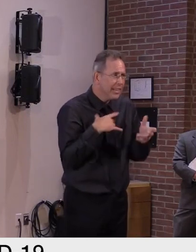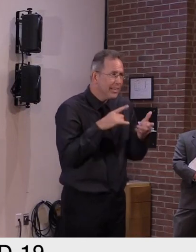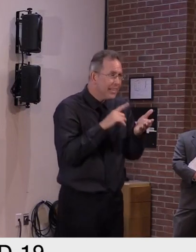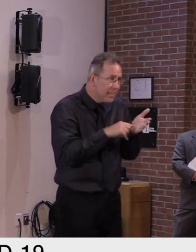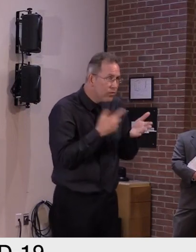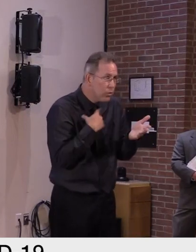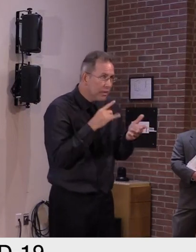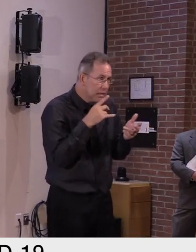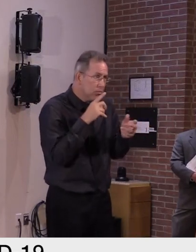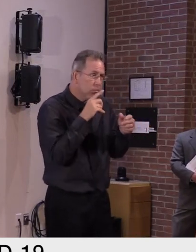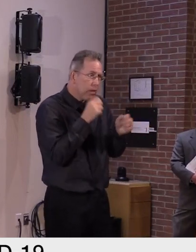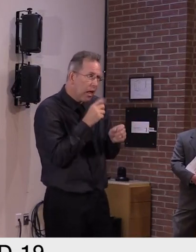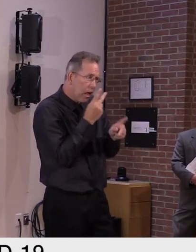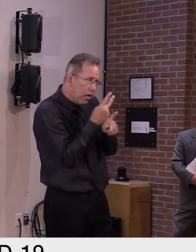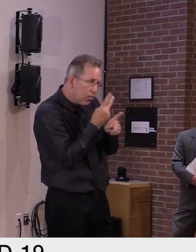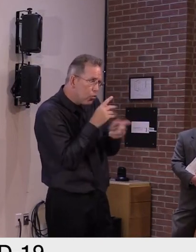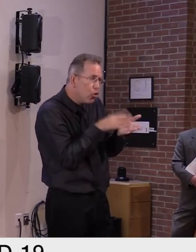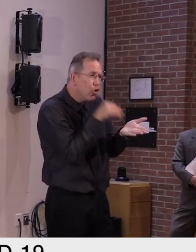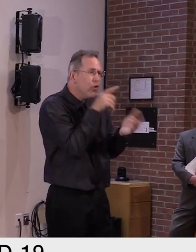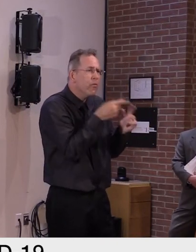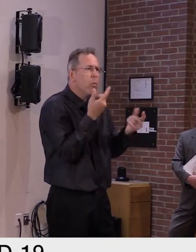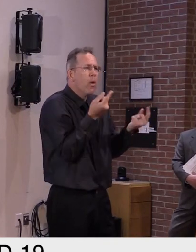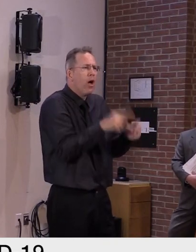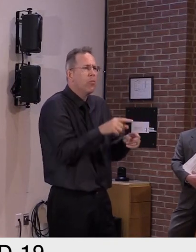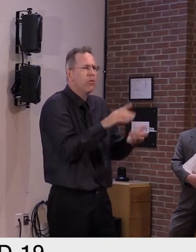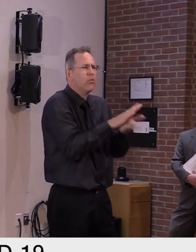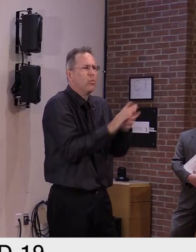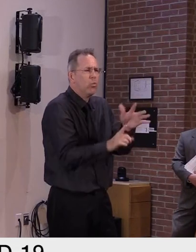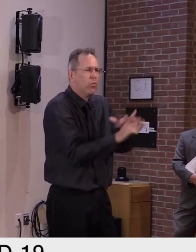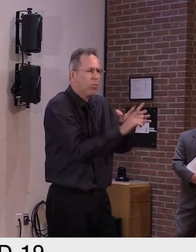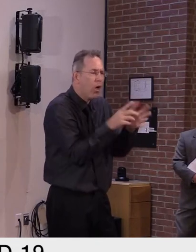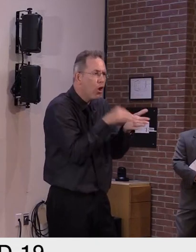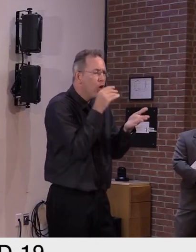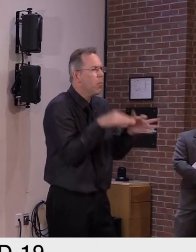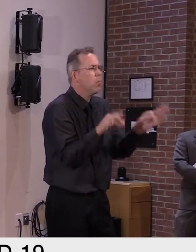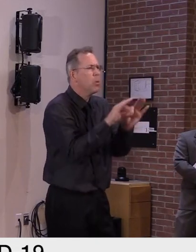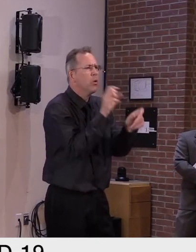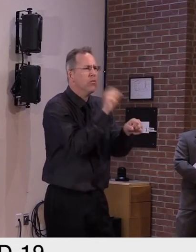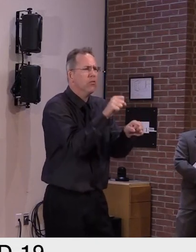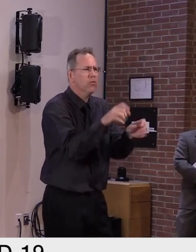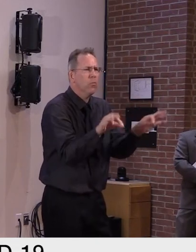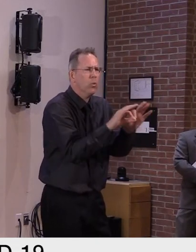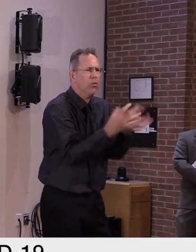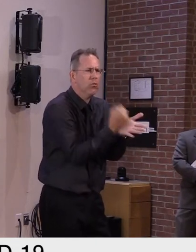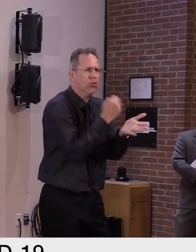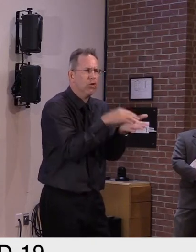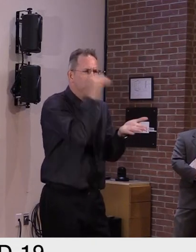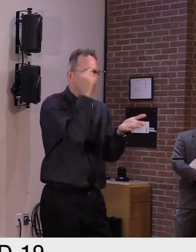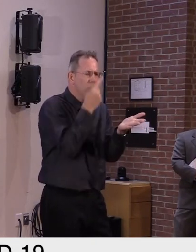we understand them early and disseminate the learning widely.